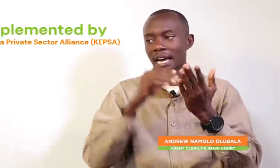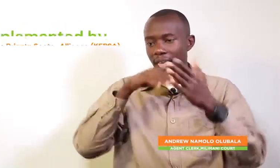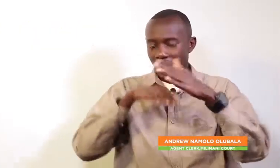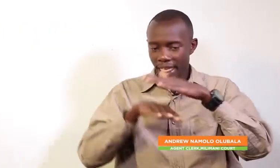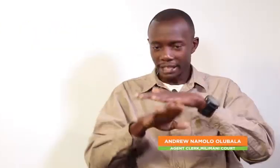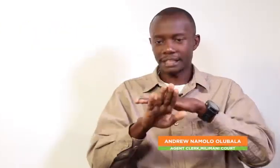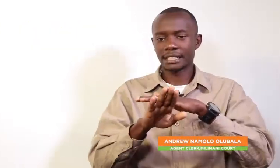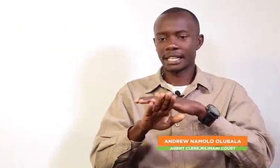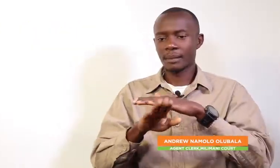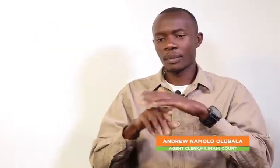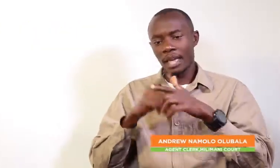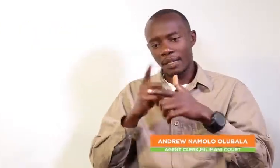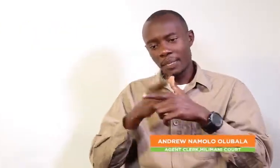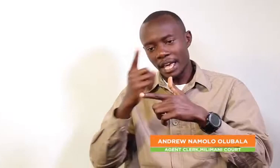for data entry.